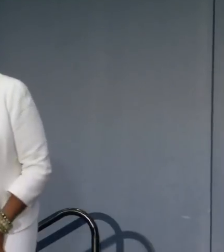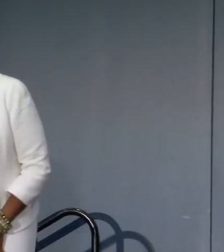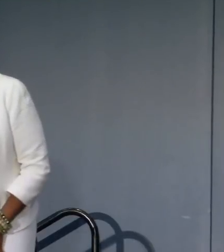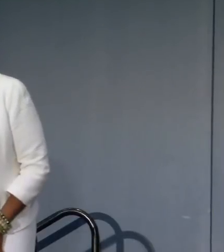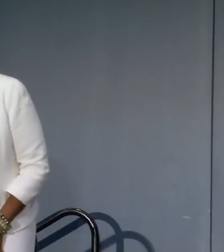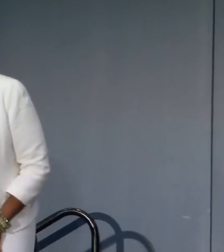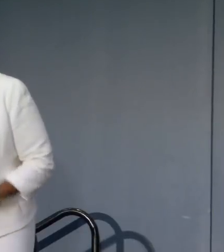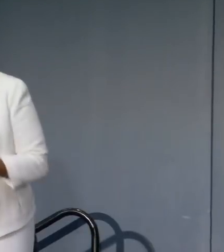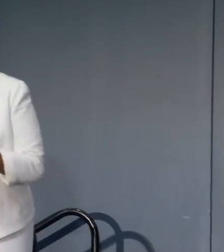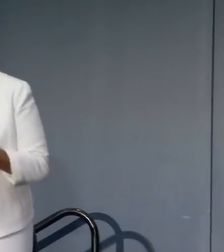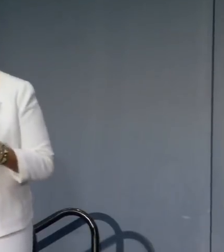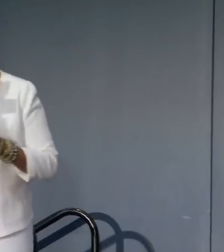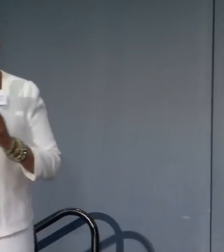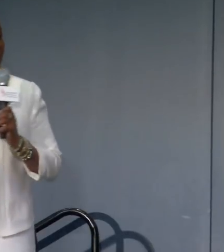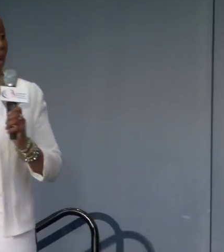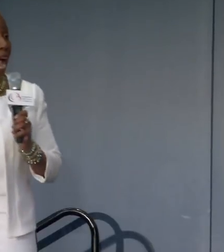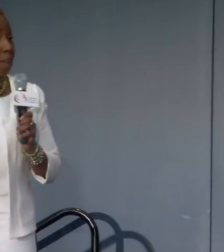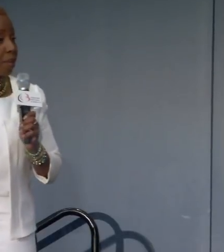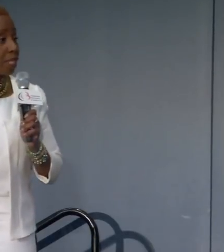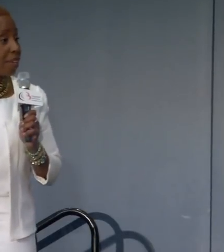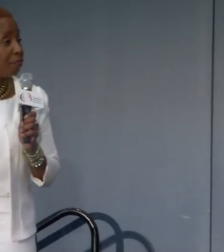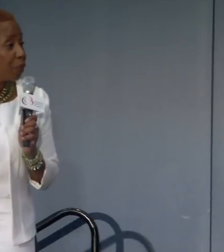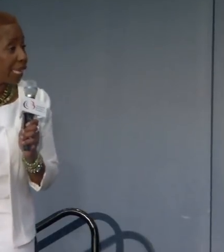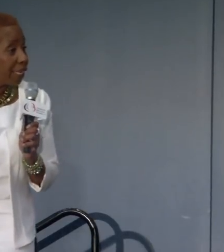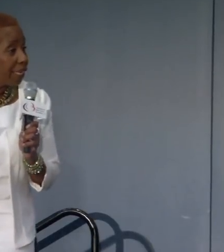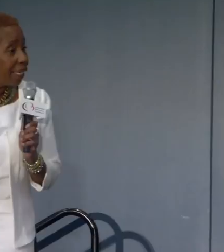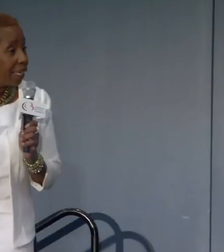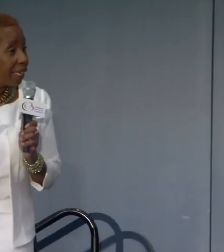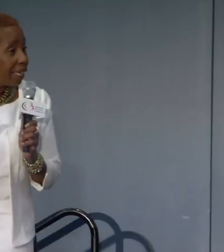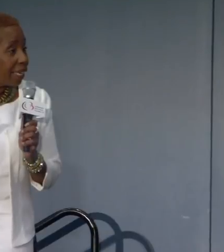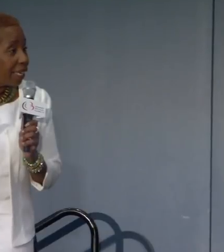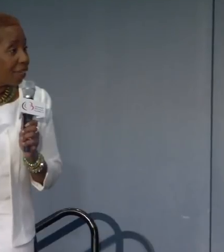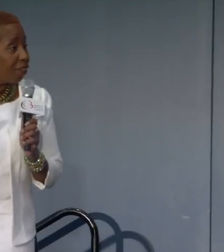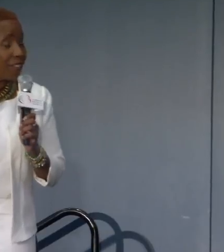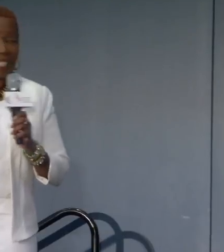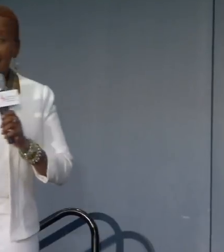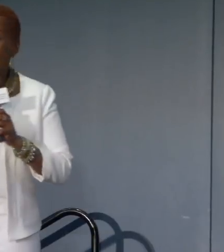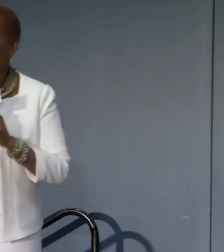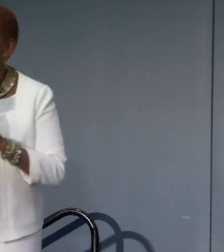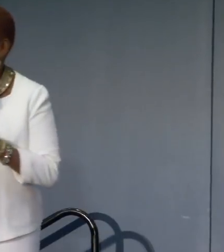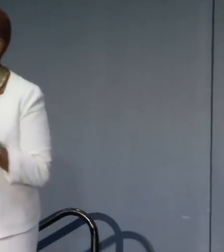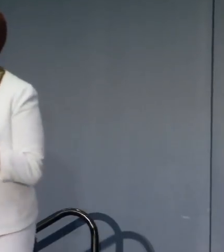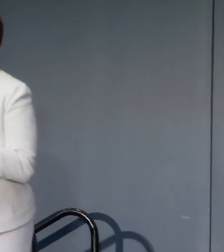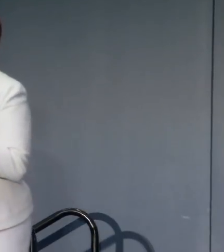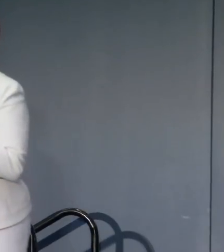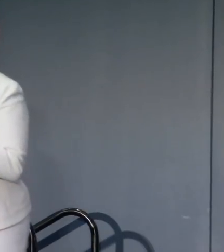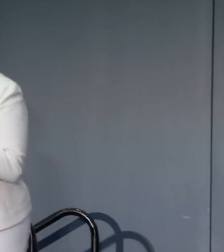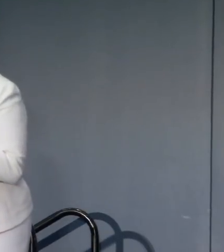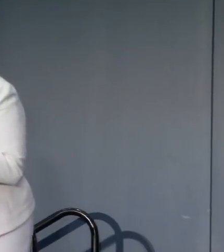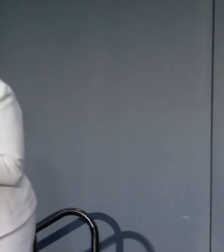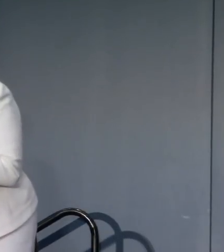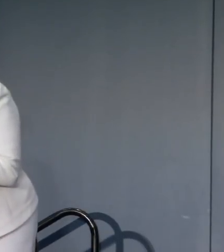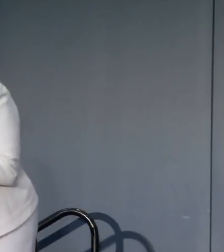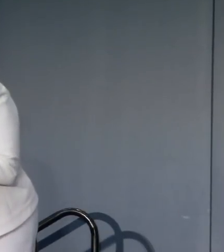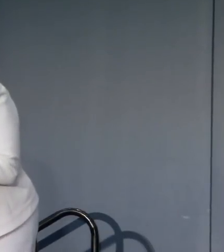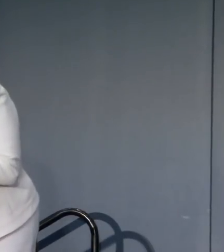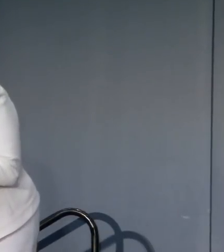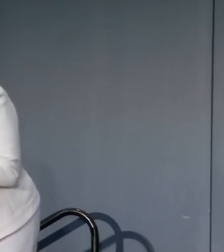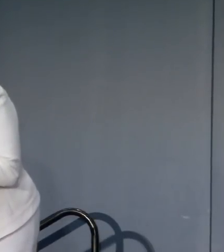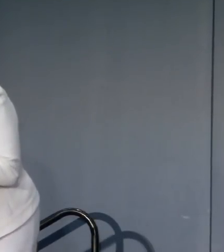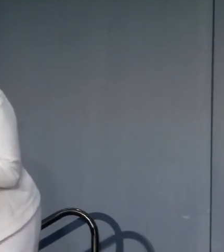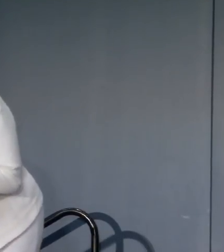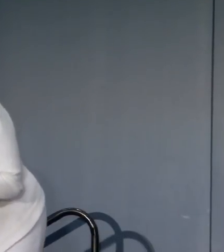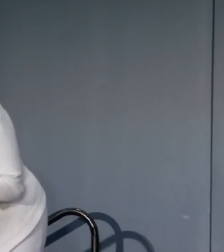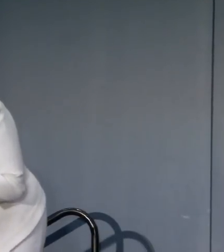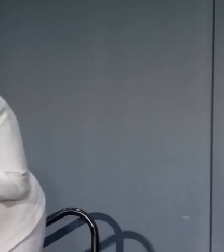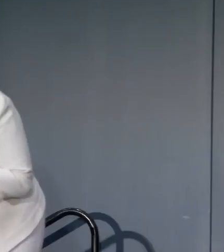see. Something happens to your eyeballs at 40. Your vision just goes away. Well, when my son turned 40,